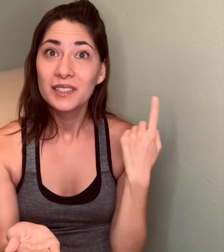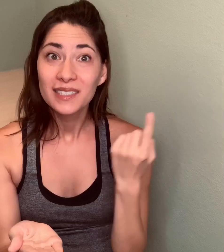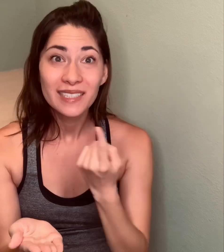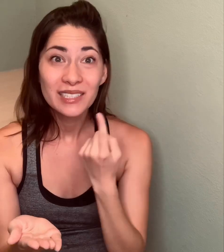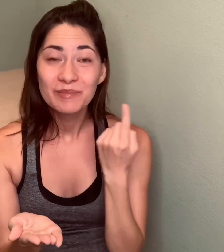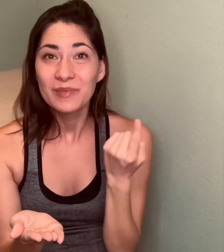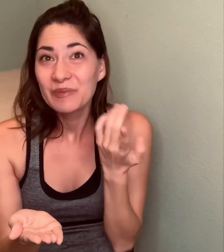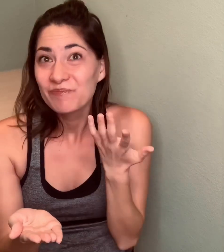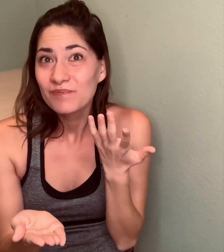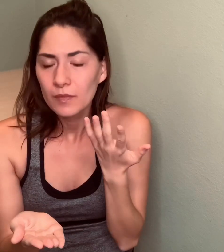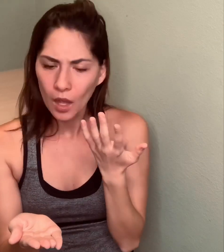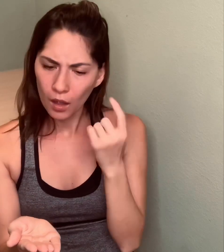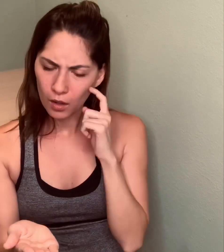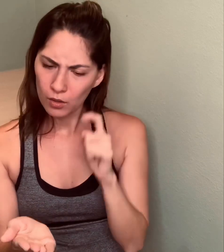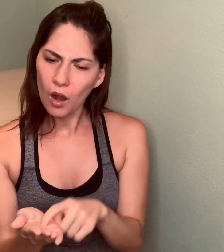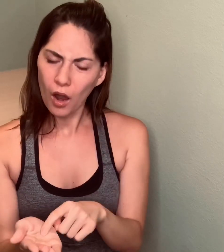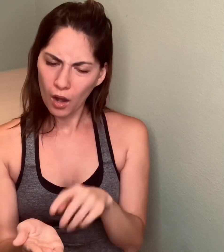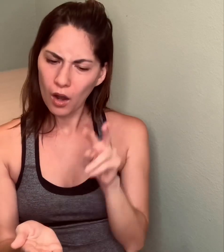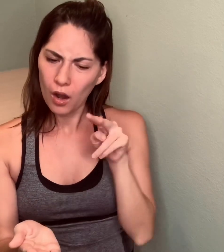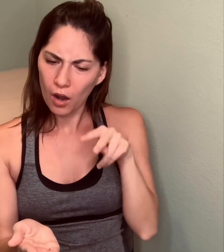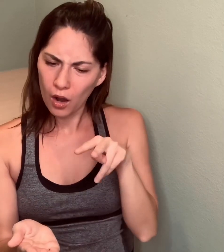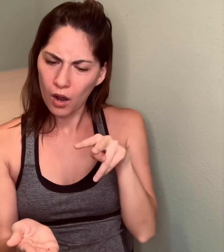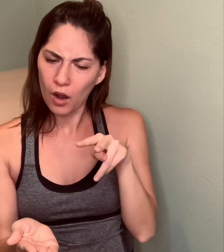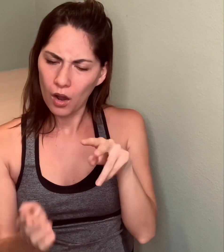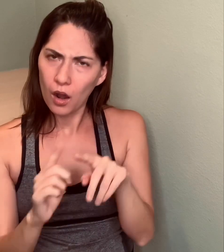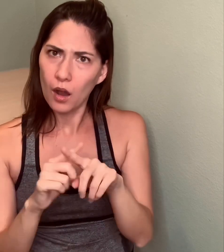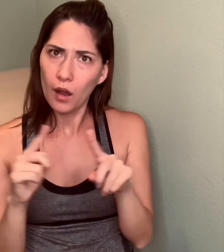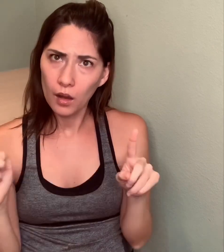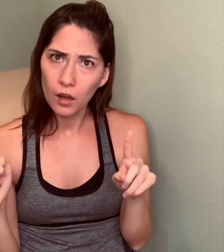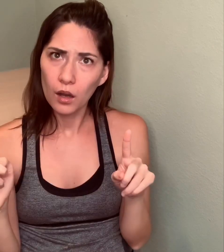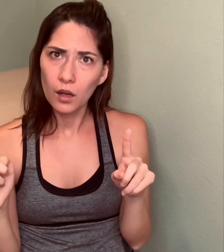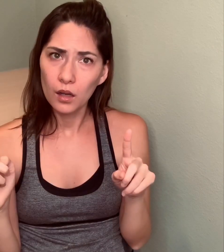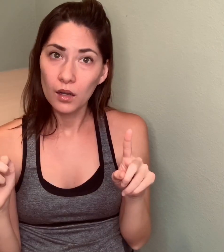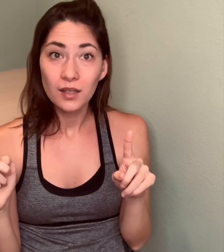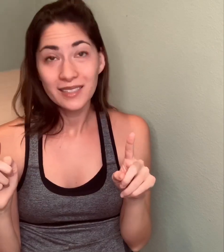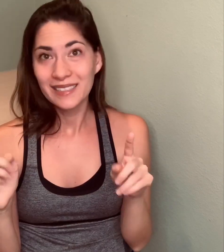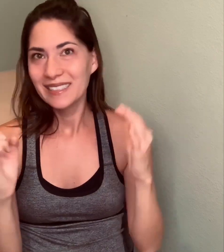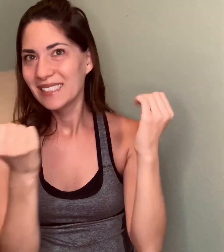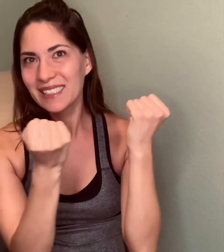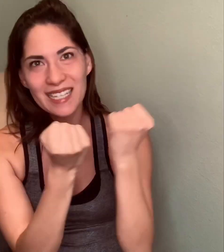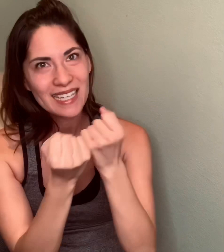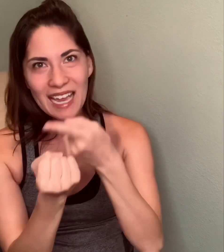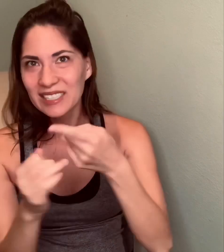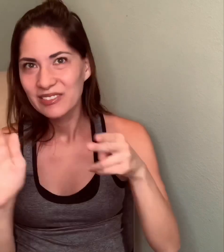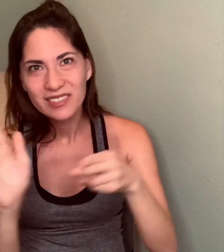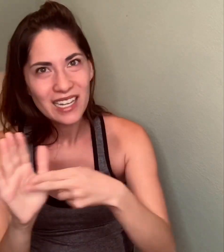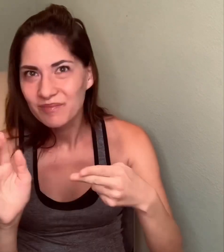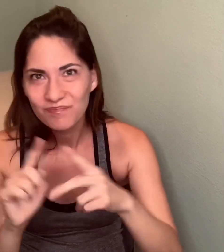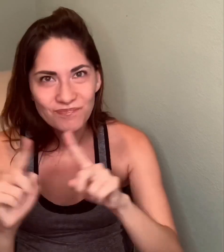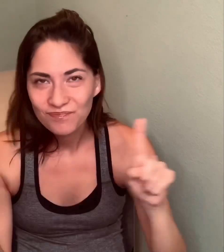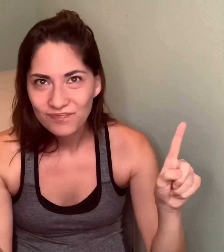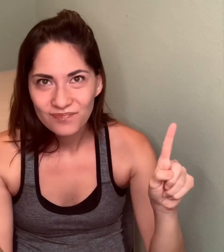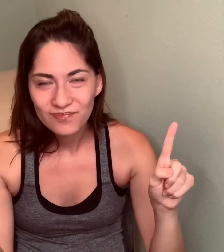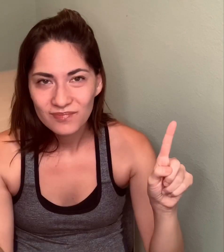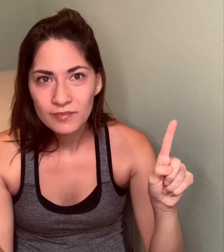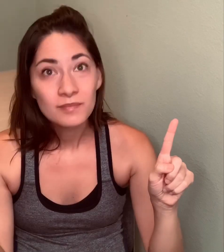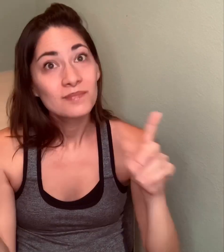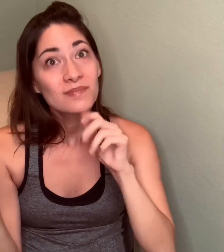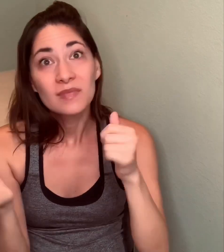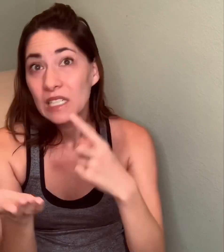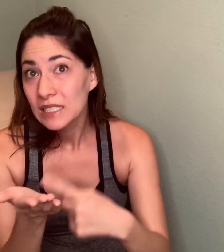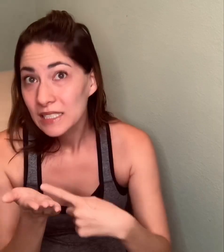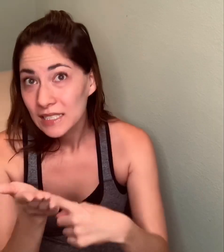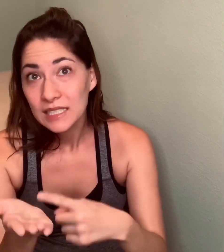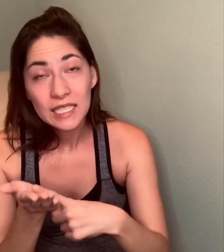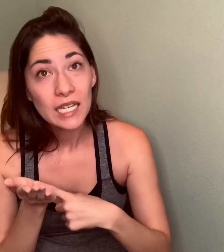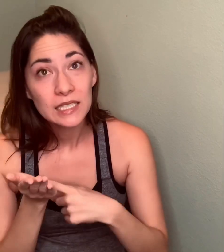of something that looks different, something that our society has not really talked about